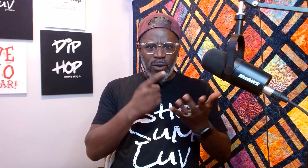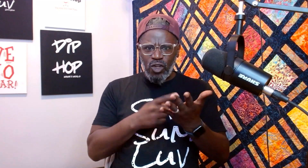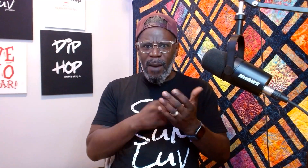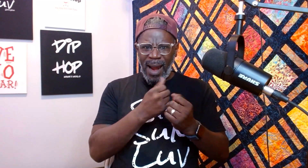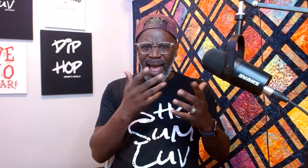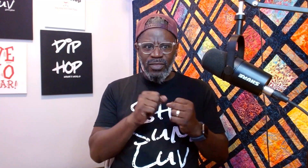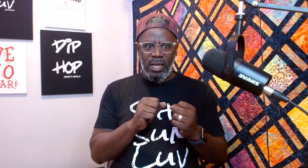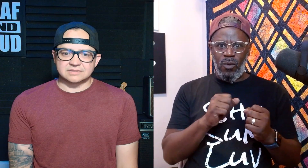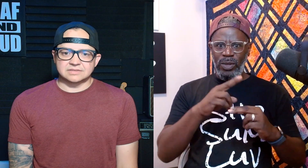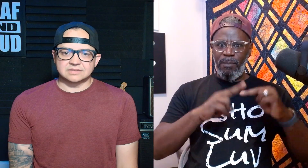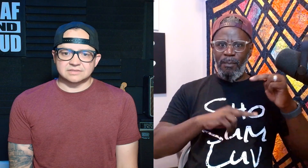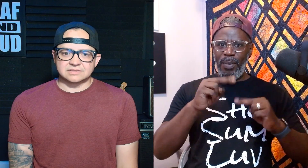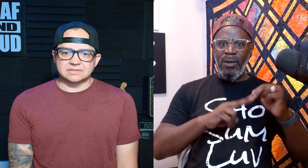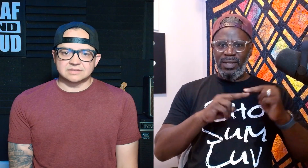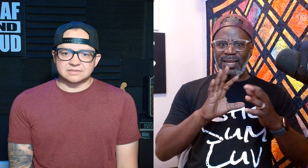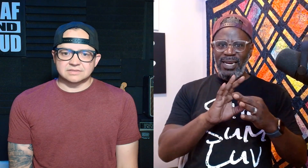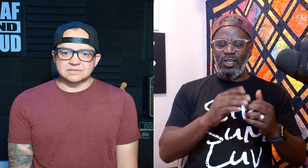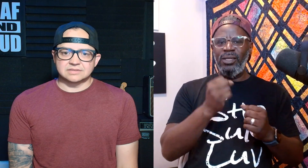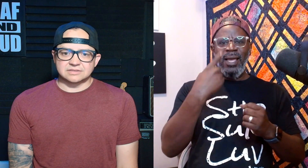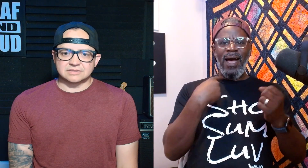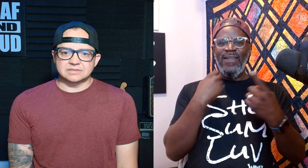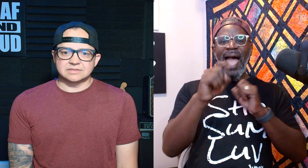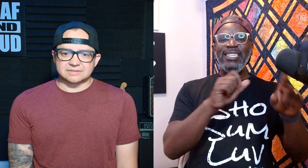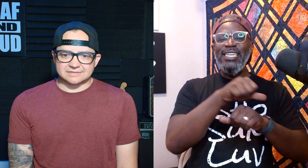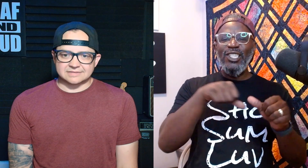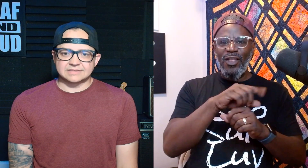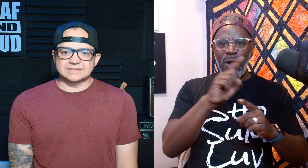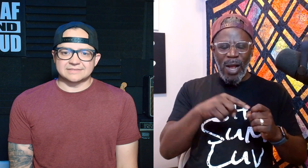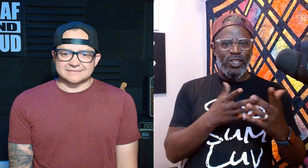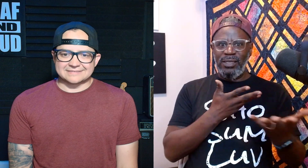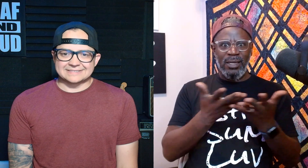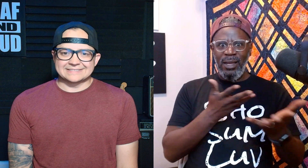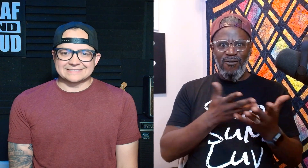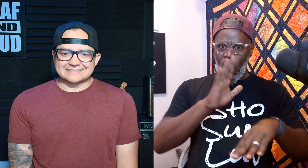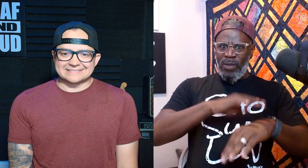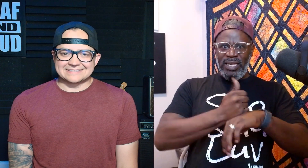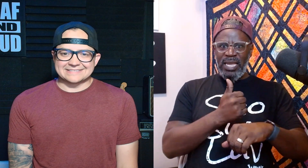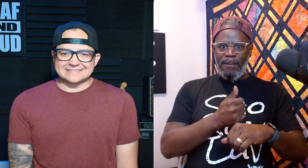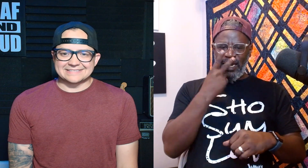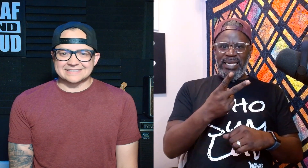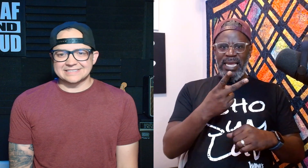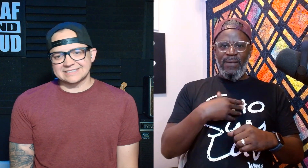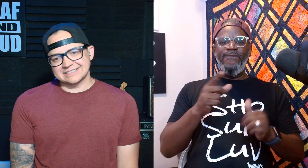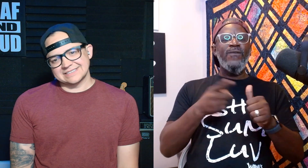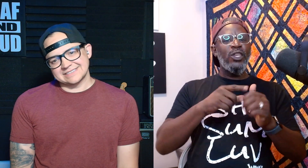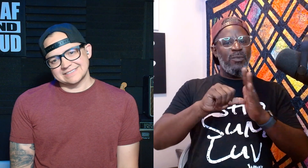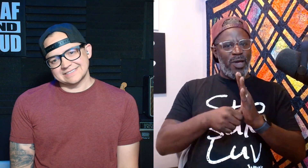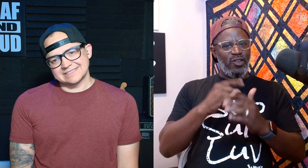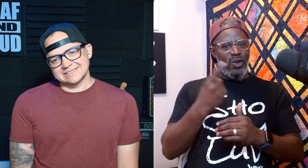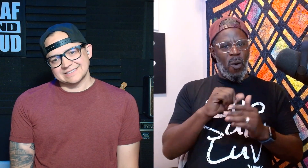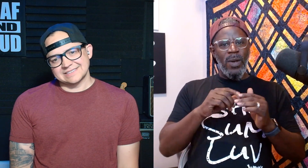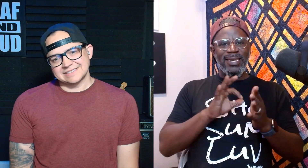sat down, just talked about a lot of things. So we built a connection of asking each other questions on the set. But you see,